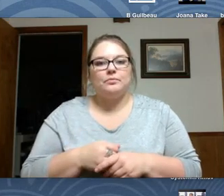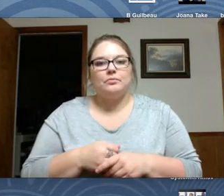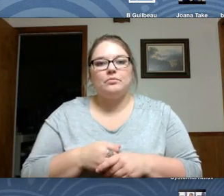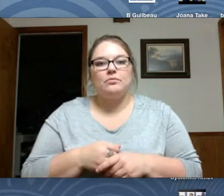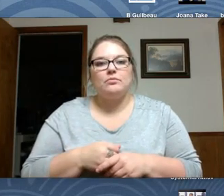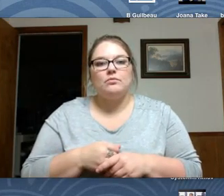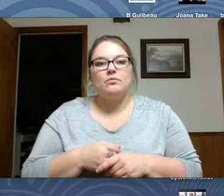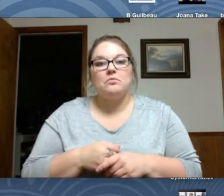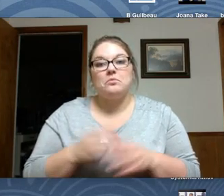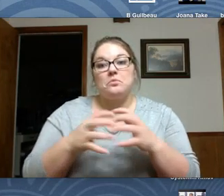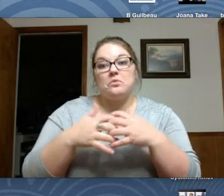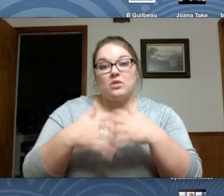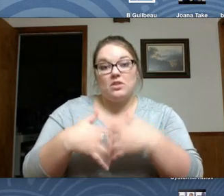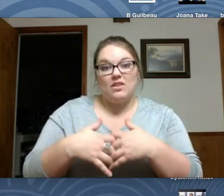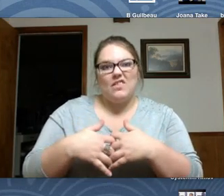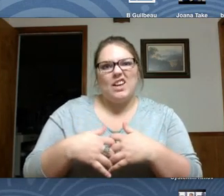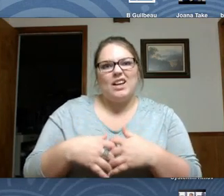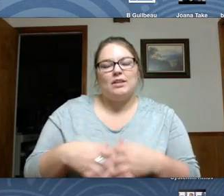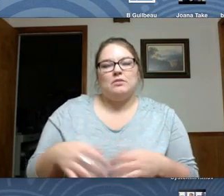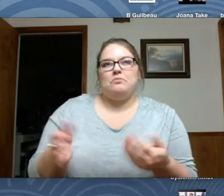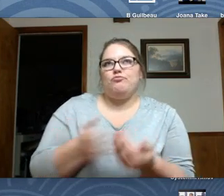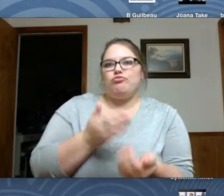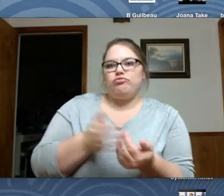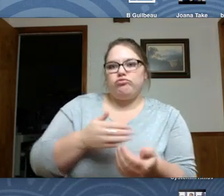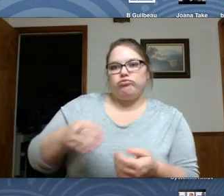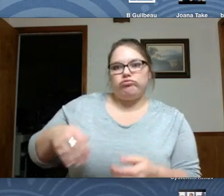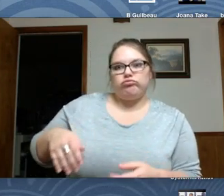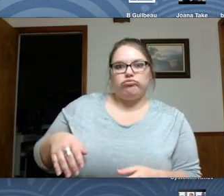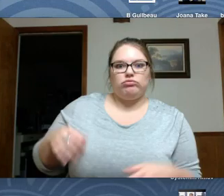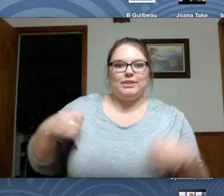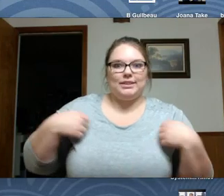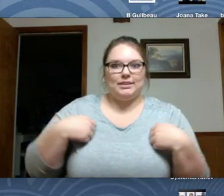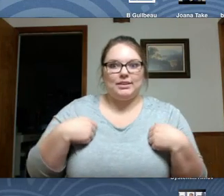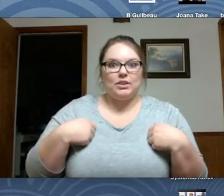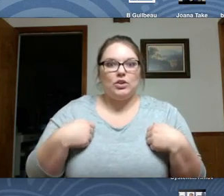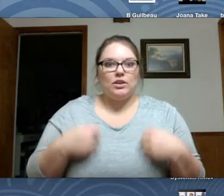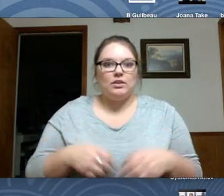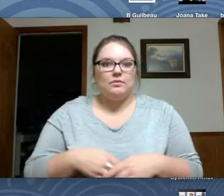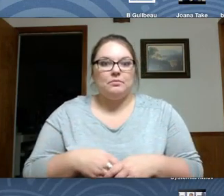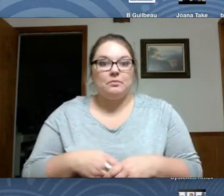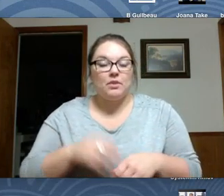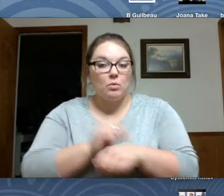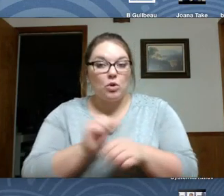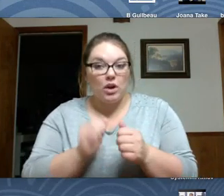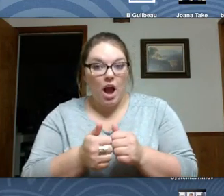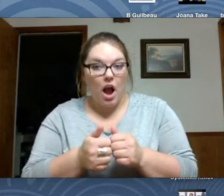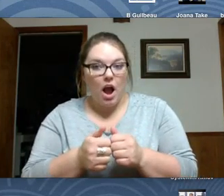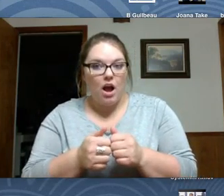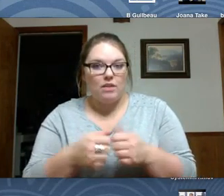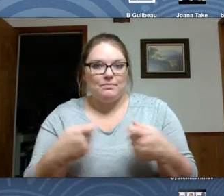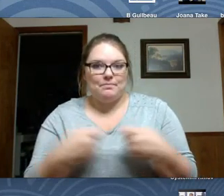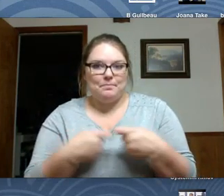and operates on battery power. It costs about $10,000